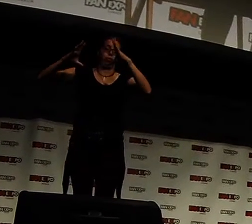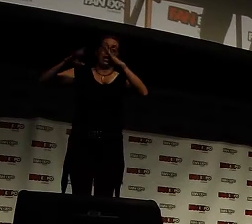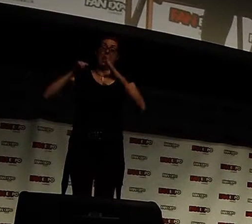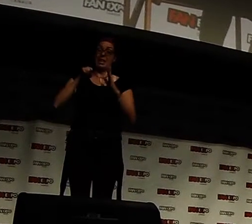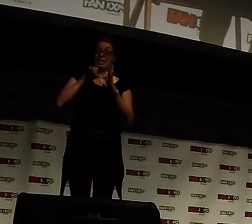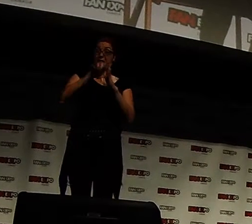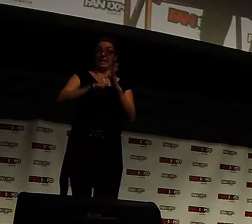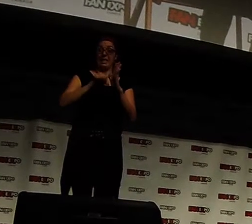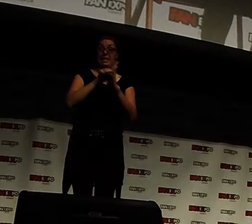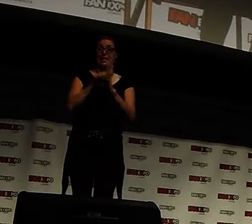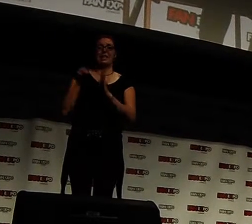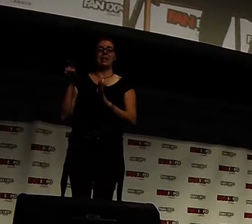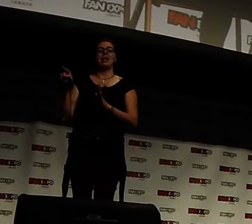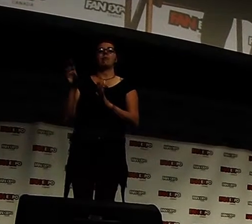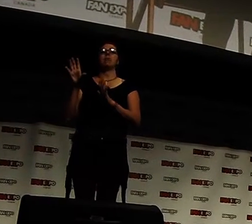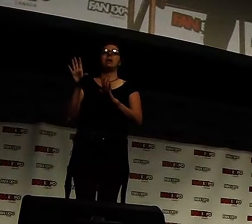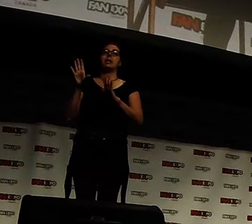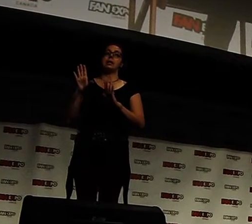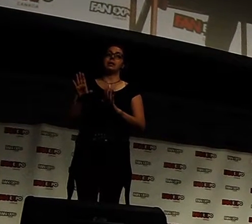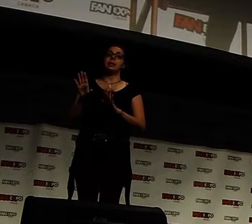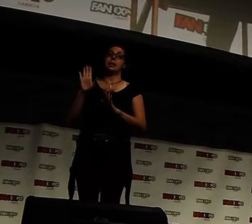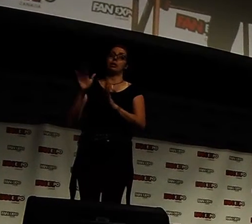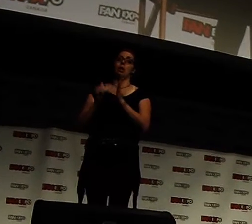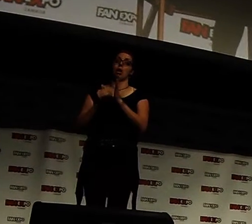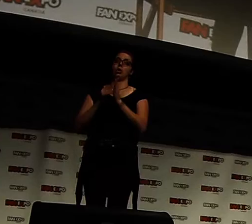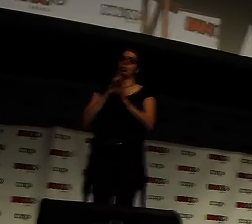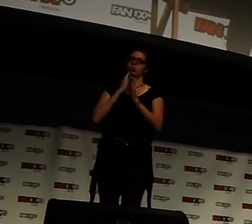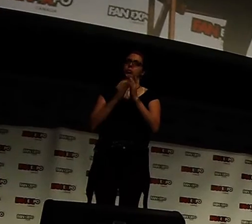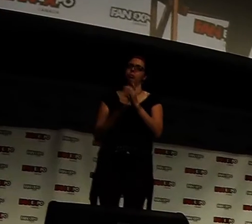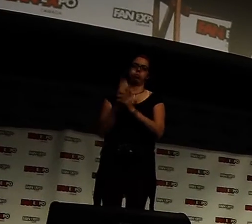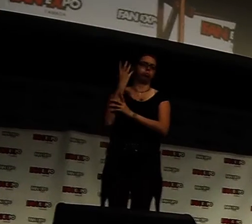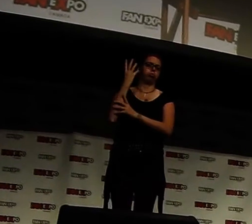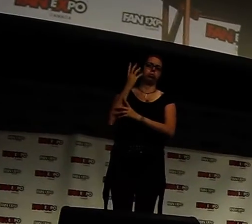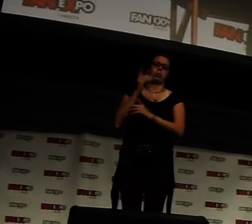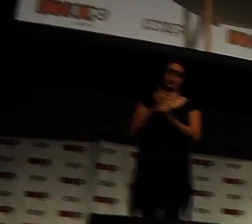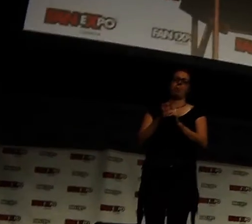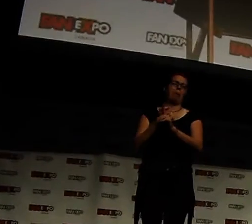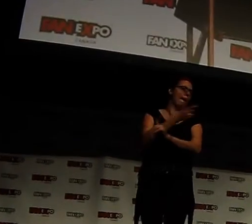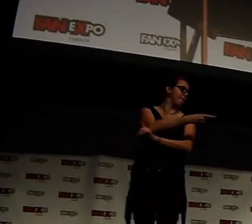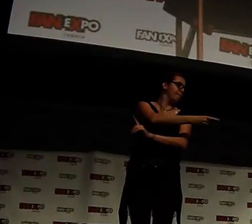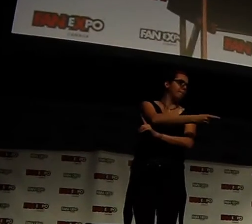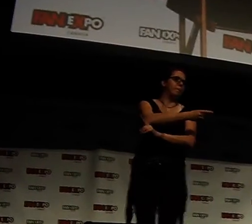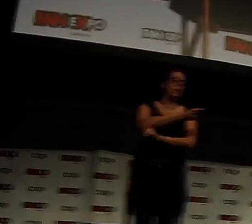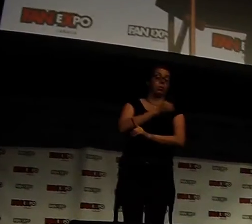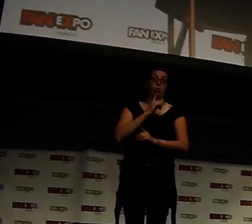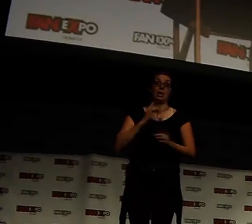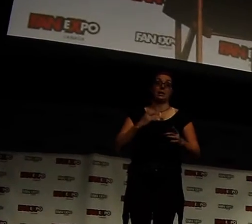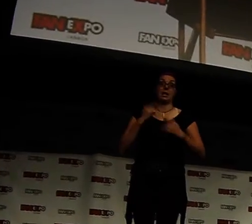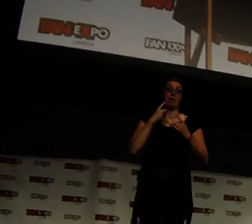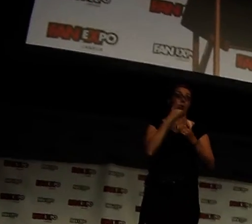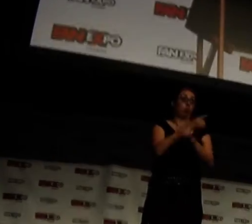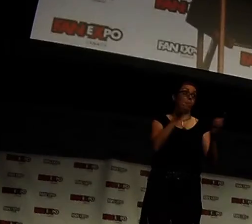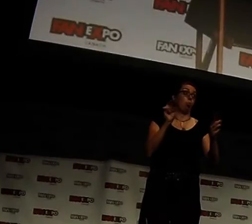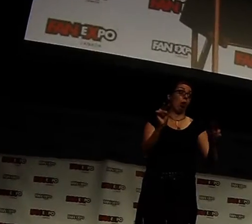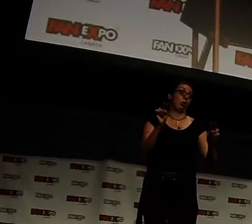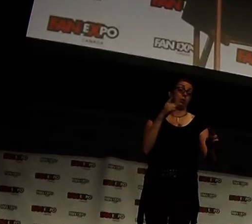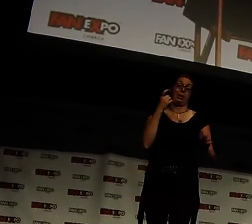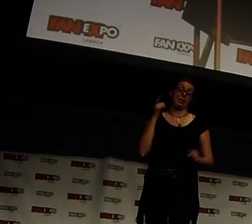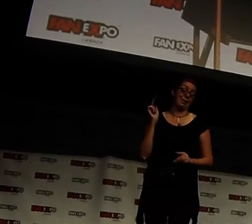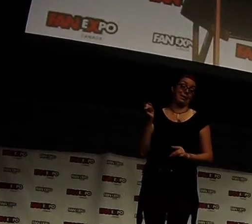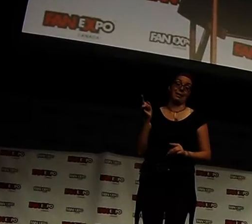firecracker. You know, his Doctor's evolved and gone off in quite a different way. So I'm really excited for everyone to see that because he is,